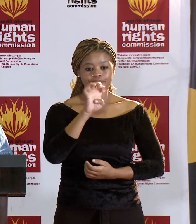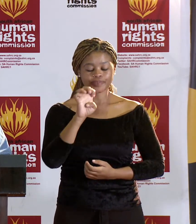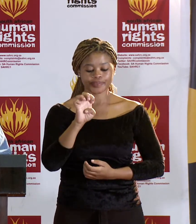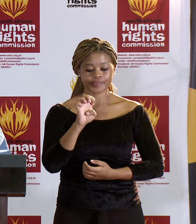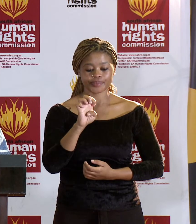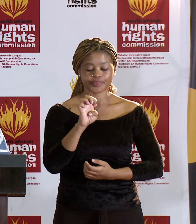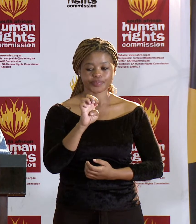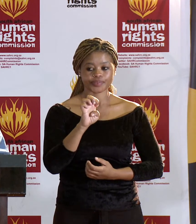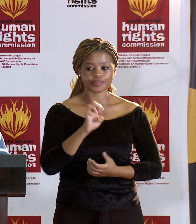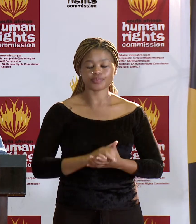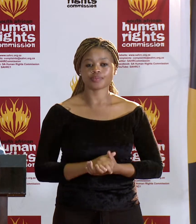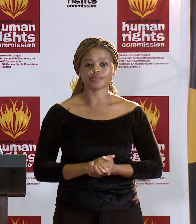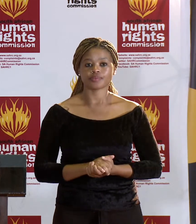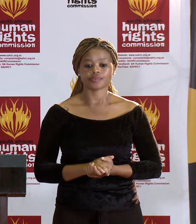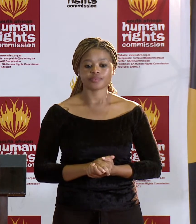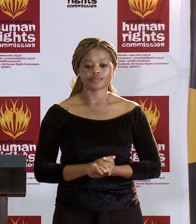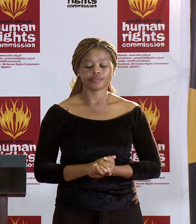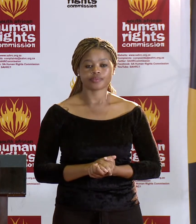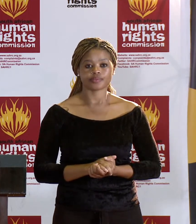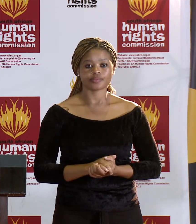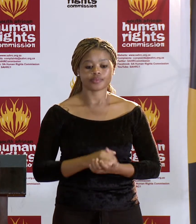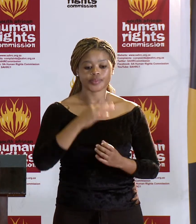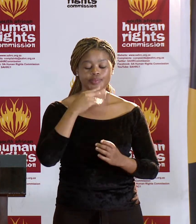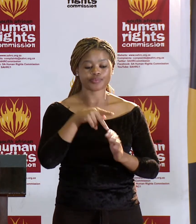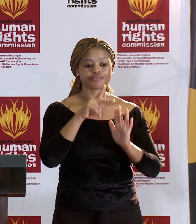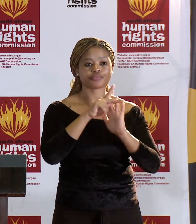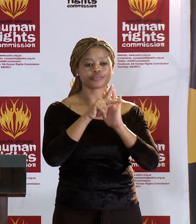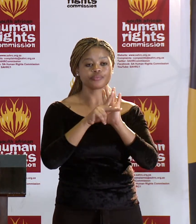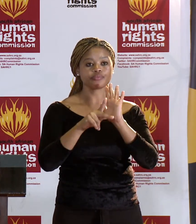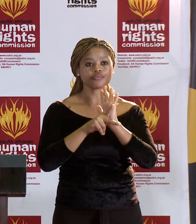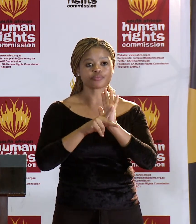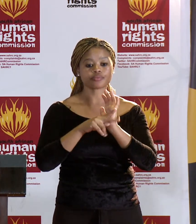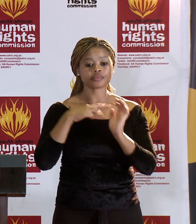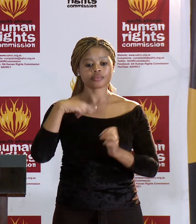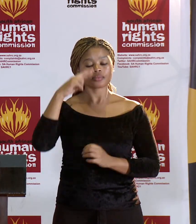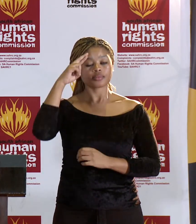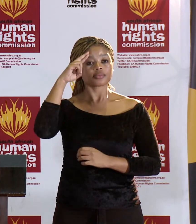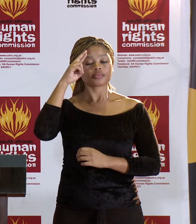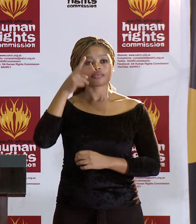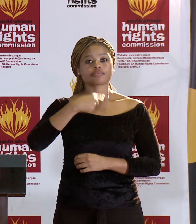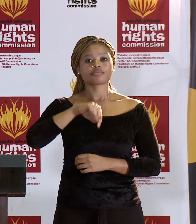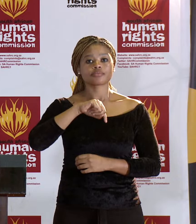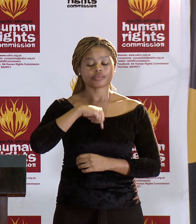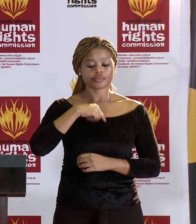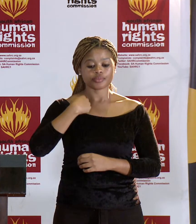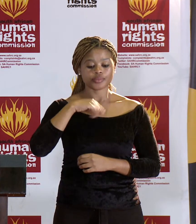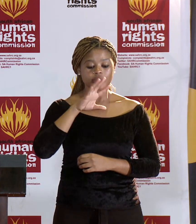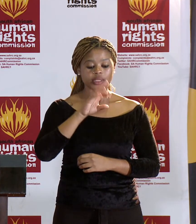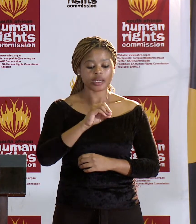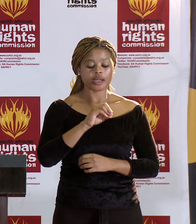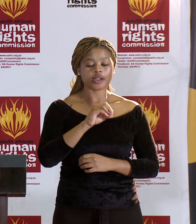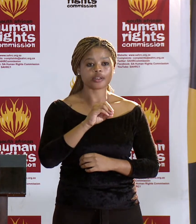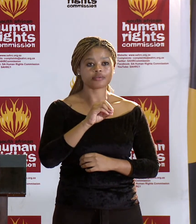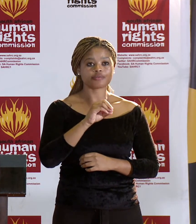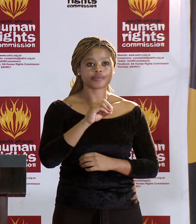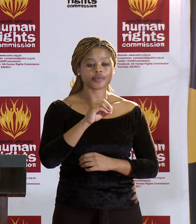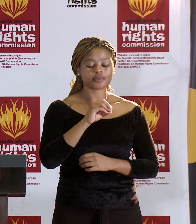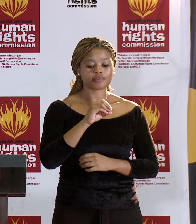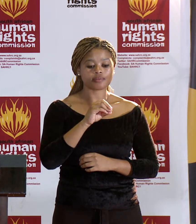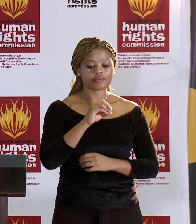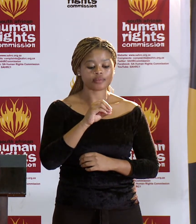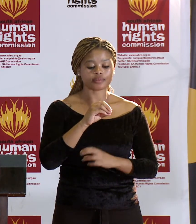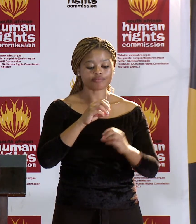is really a program that reminds us that we have these treasures in our